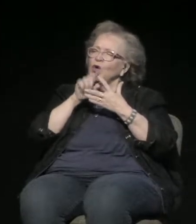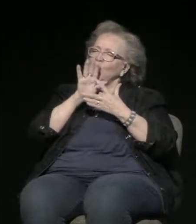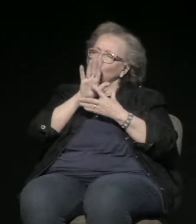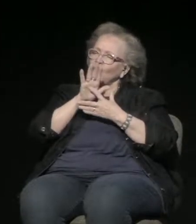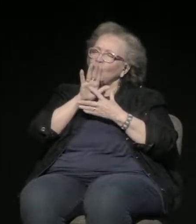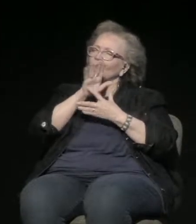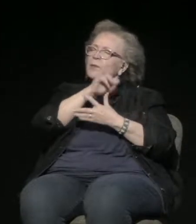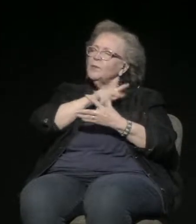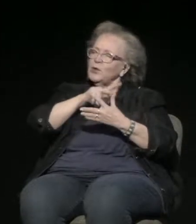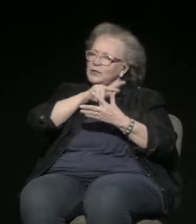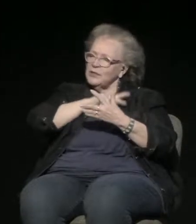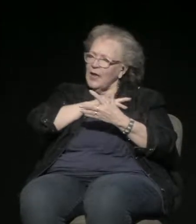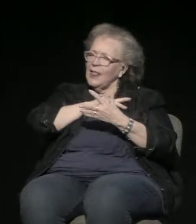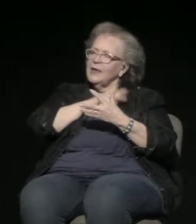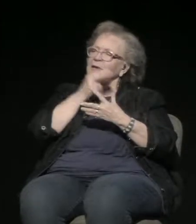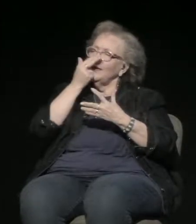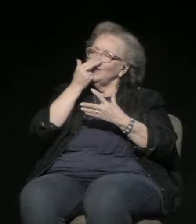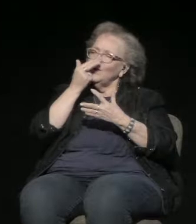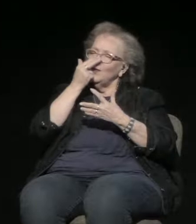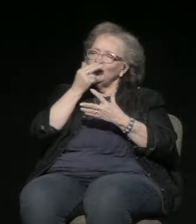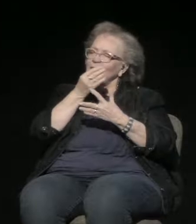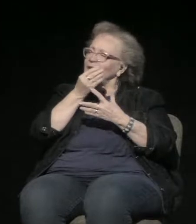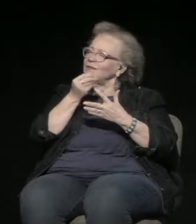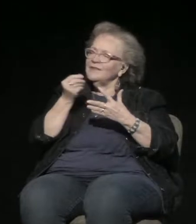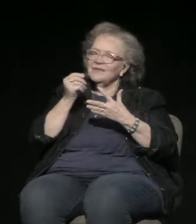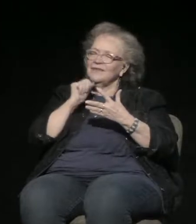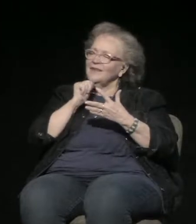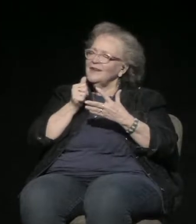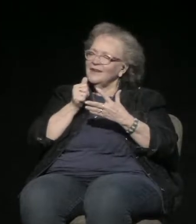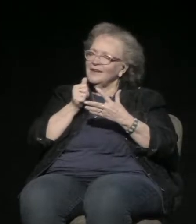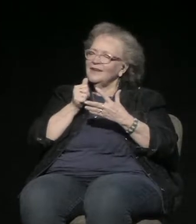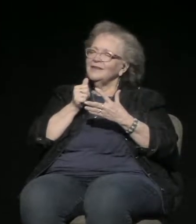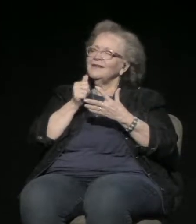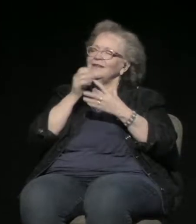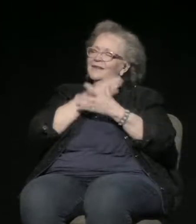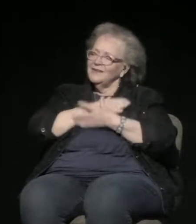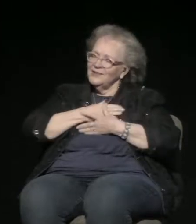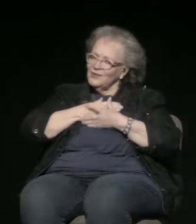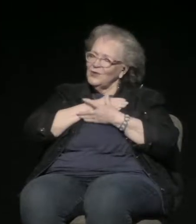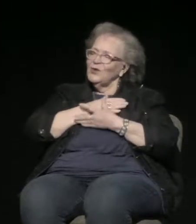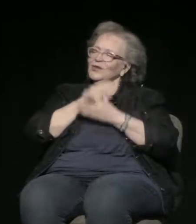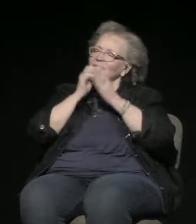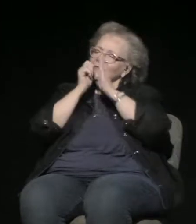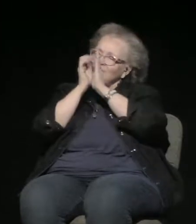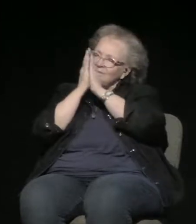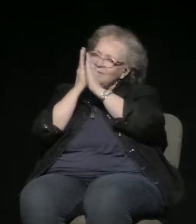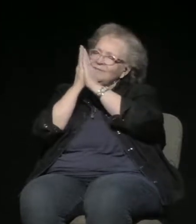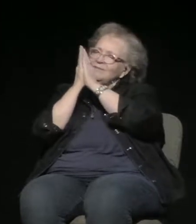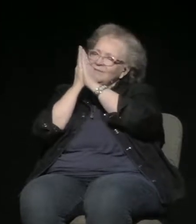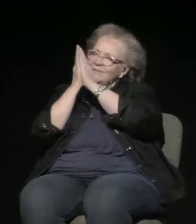personality And her Her humor Never go away And Lord may she Enjoy being with you